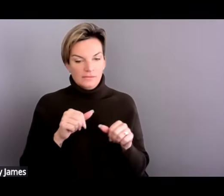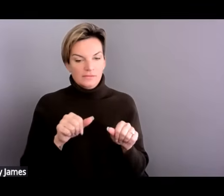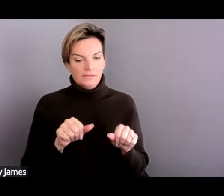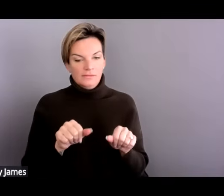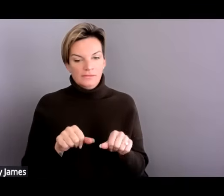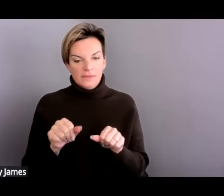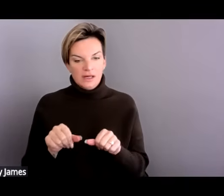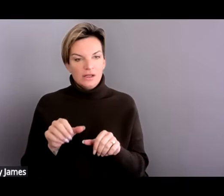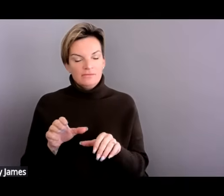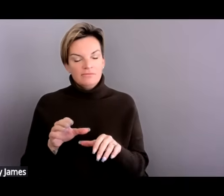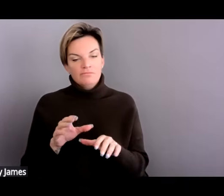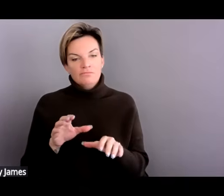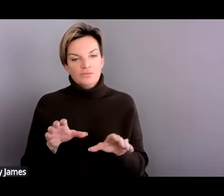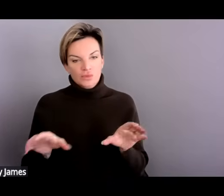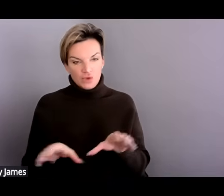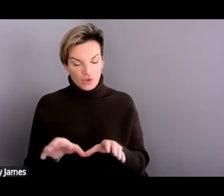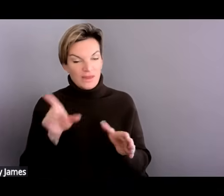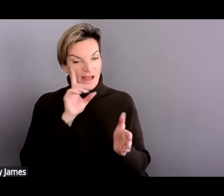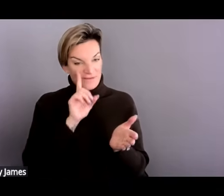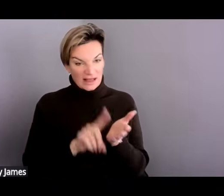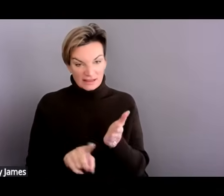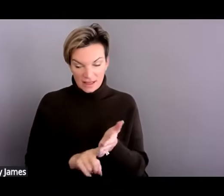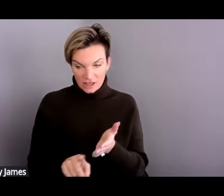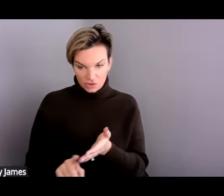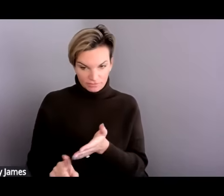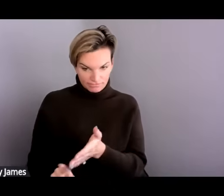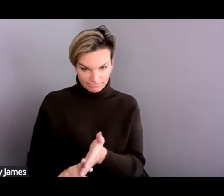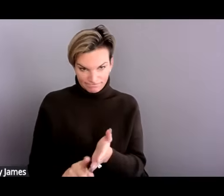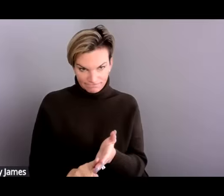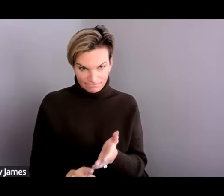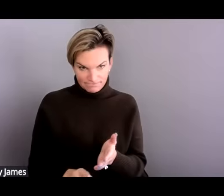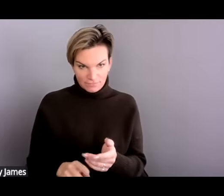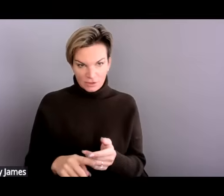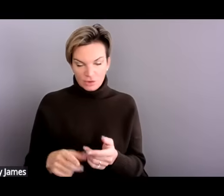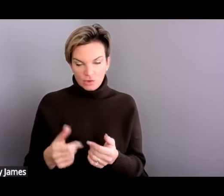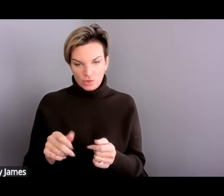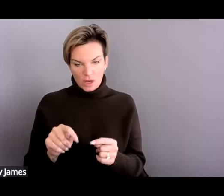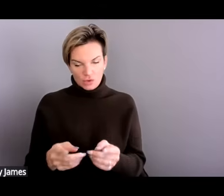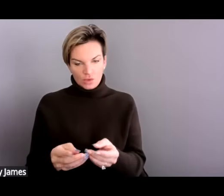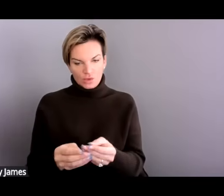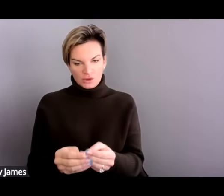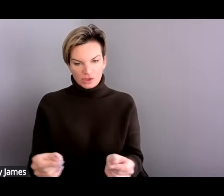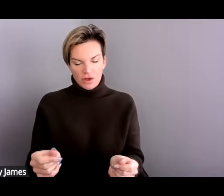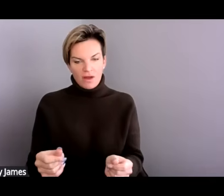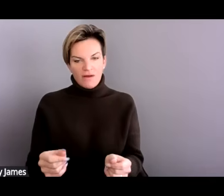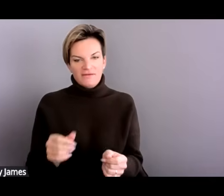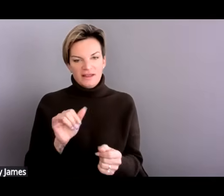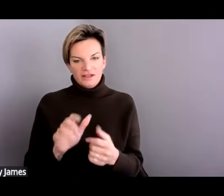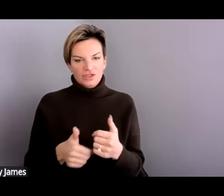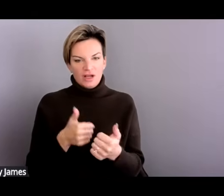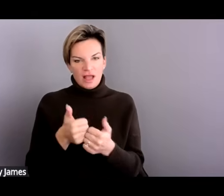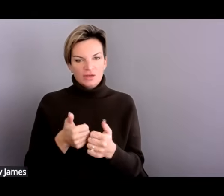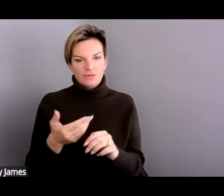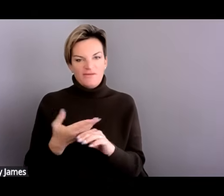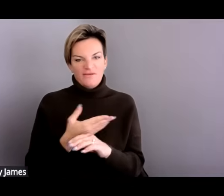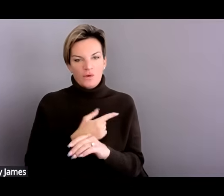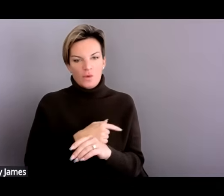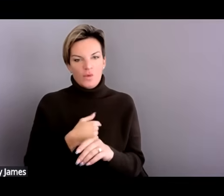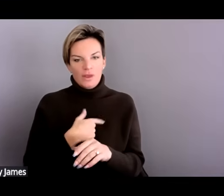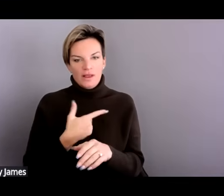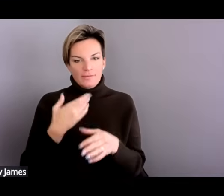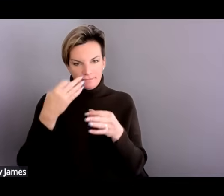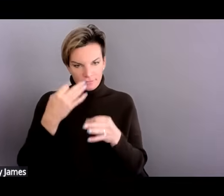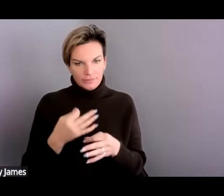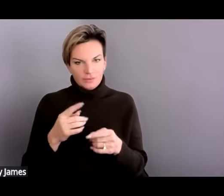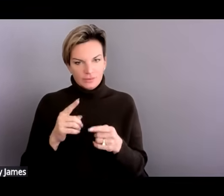the investigation and resolve the challenge prior to the time that we make the decision to